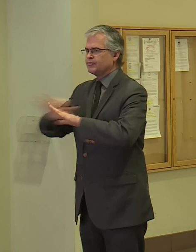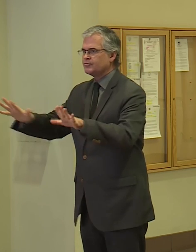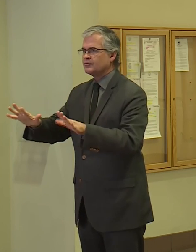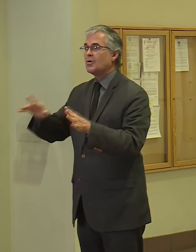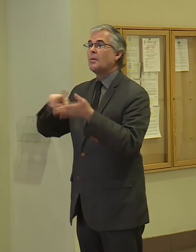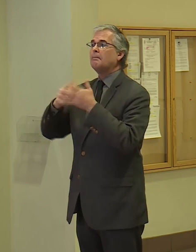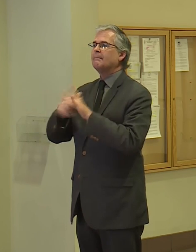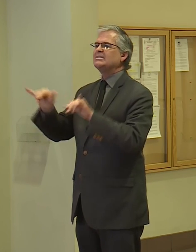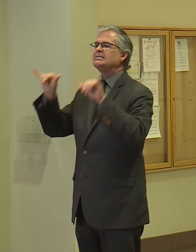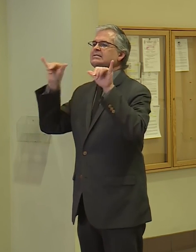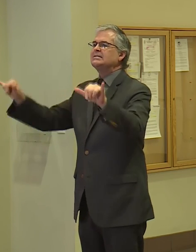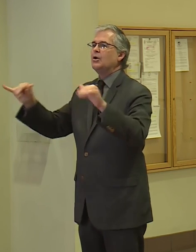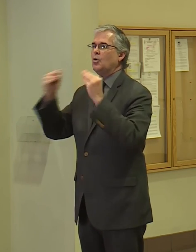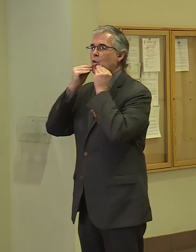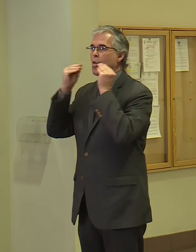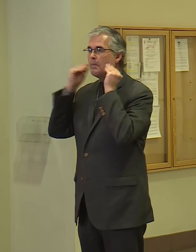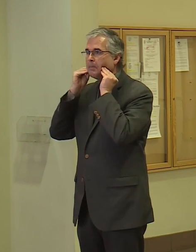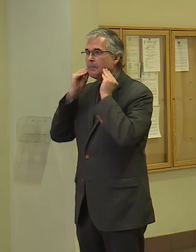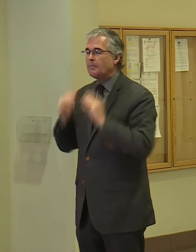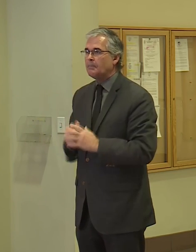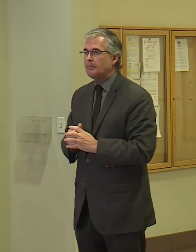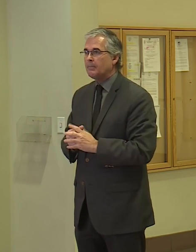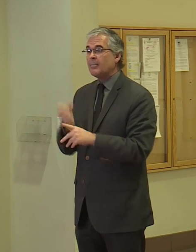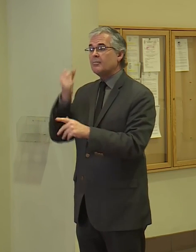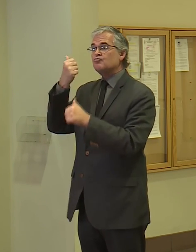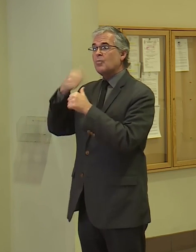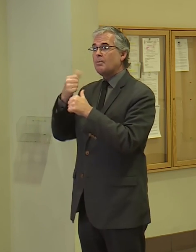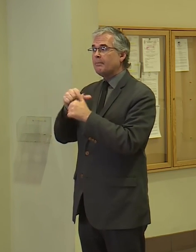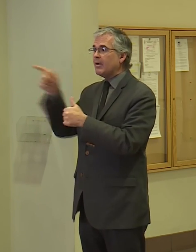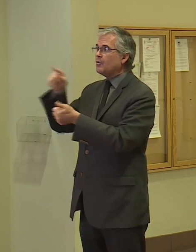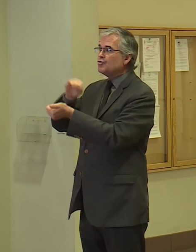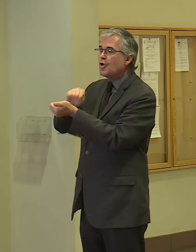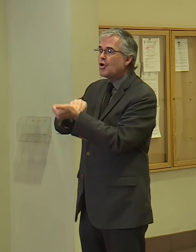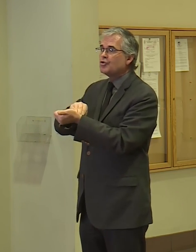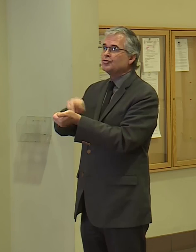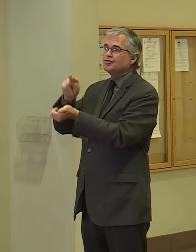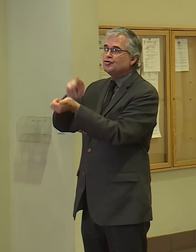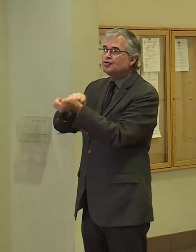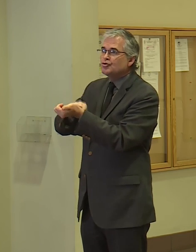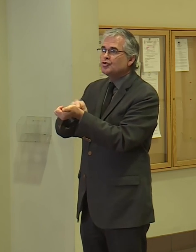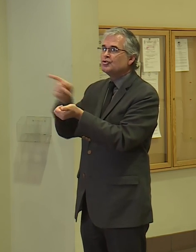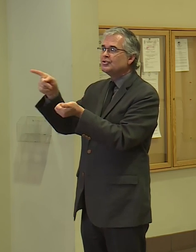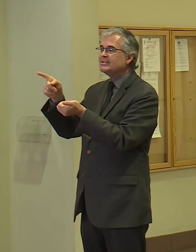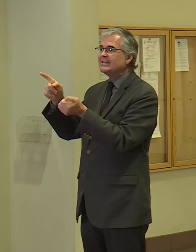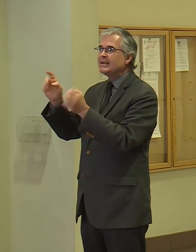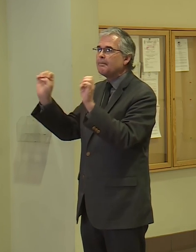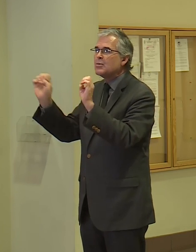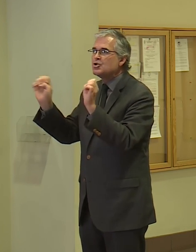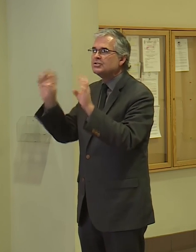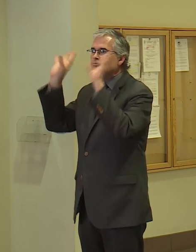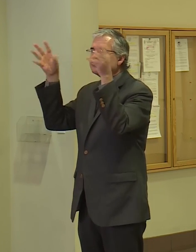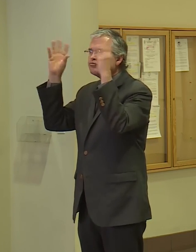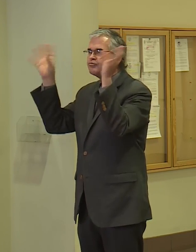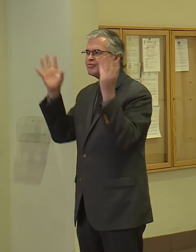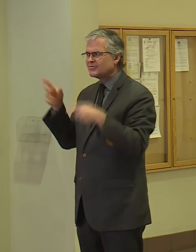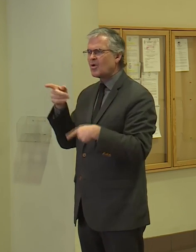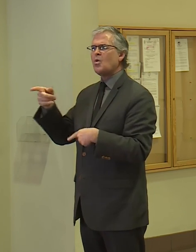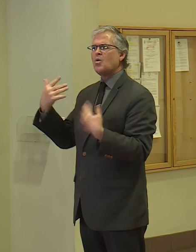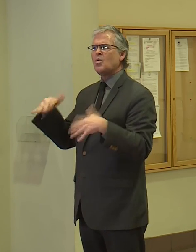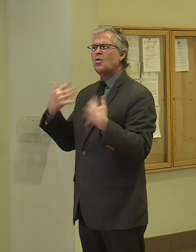remember that these medical professionals are doctors nurses emergency workers these folks are putting their own lives